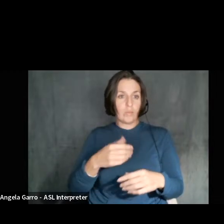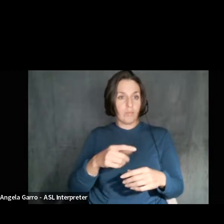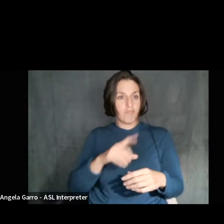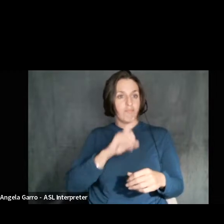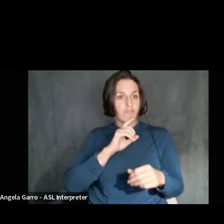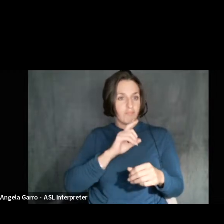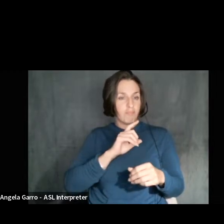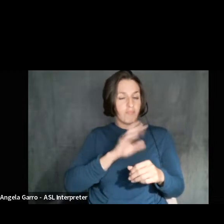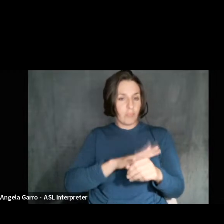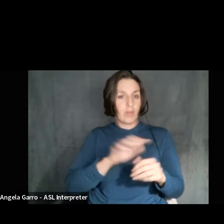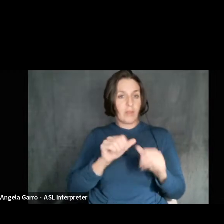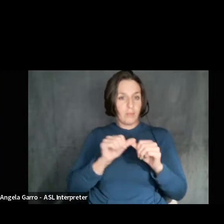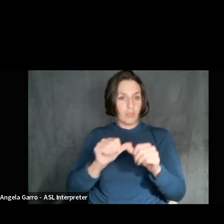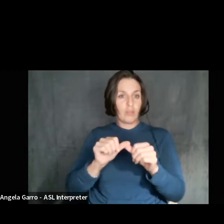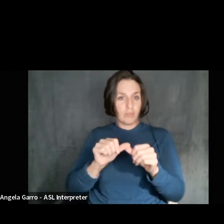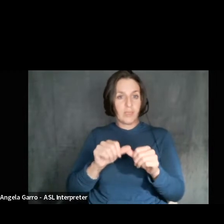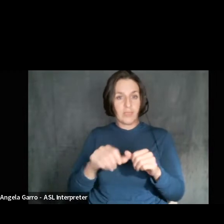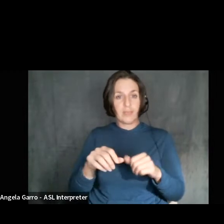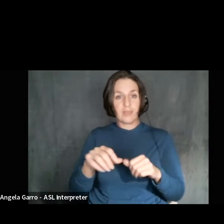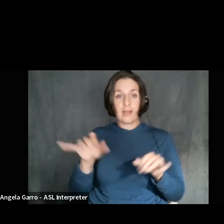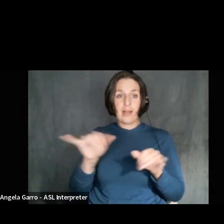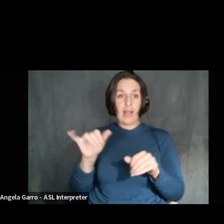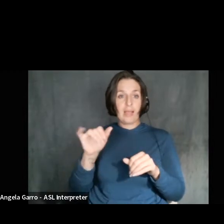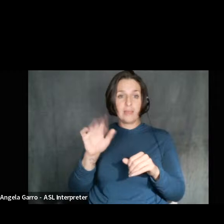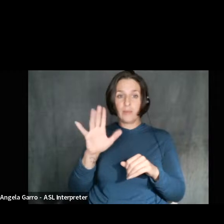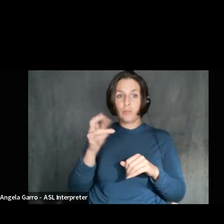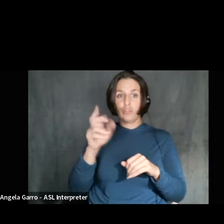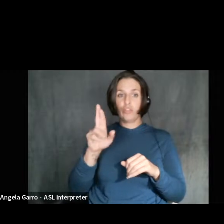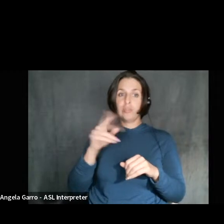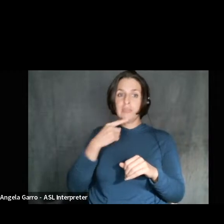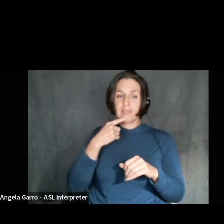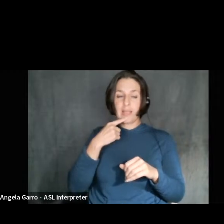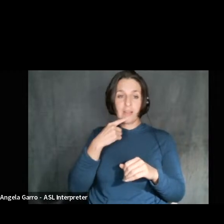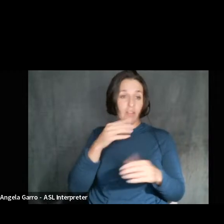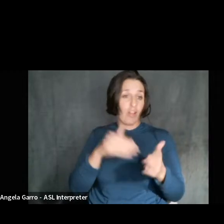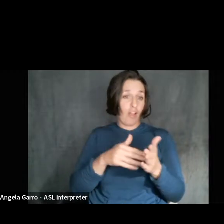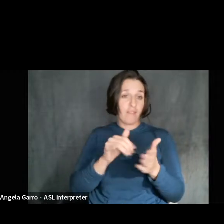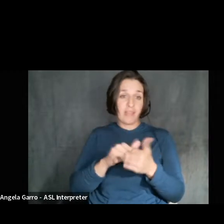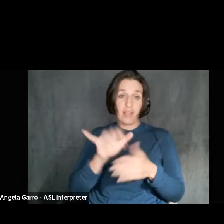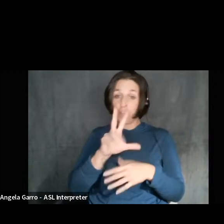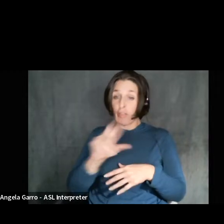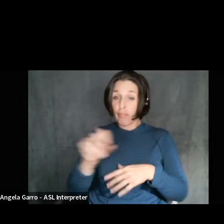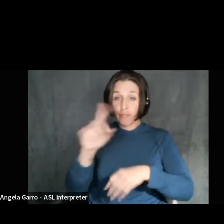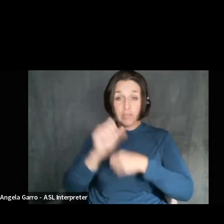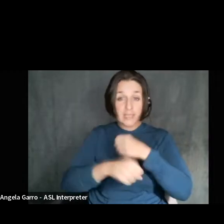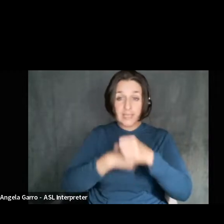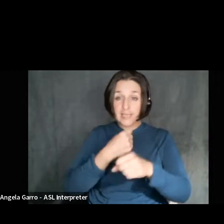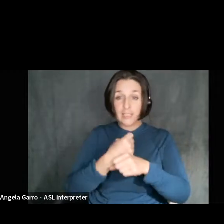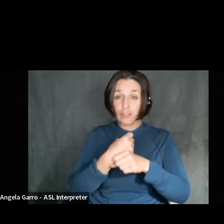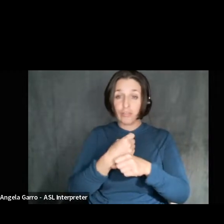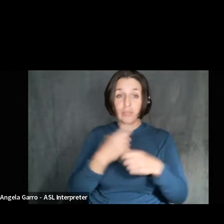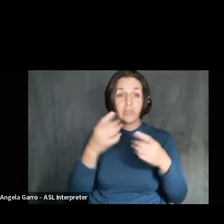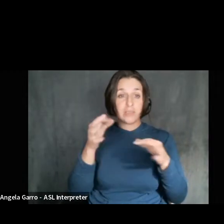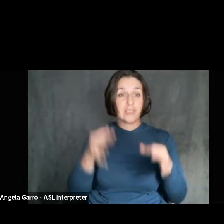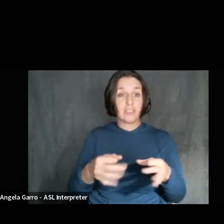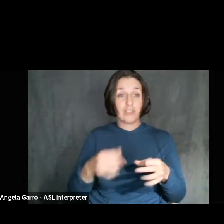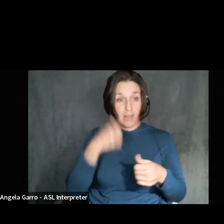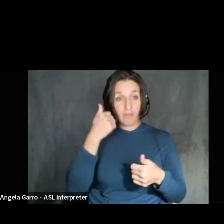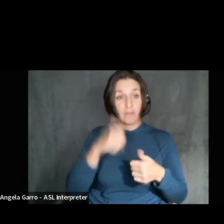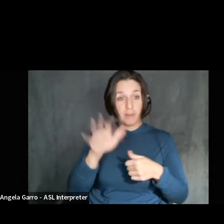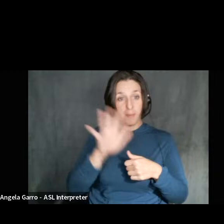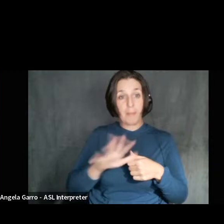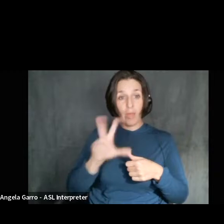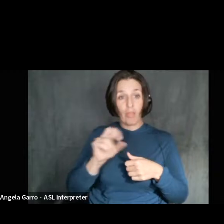As Mr. Booker said, it's oftentimes a 30-year decision. I can remember just about 30 years ago